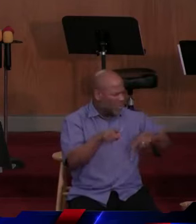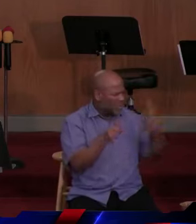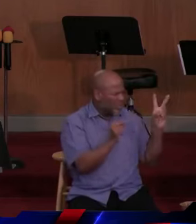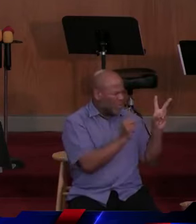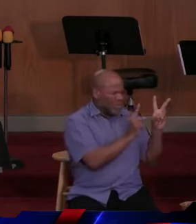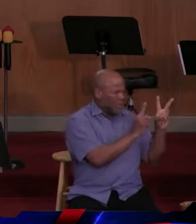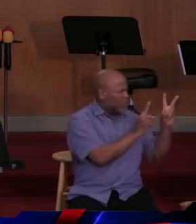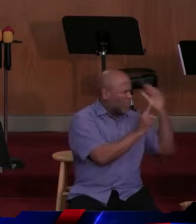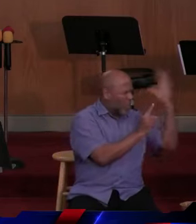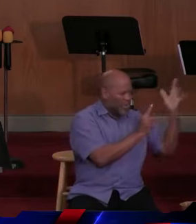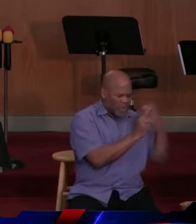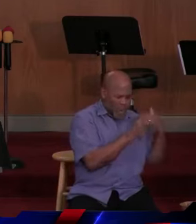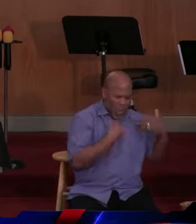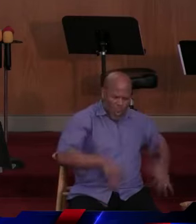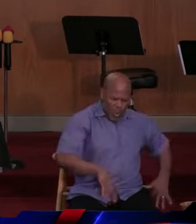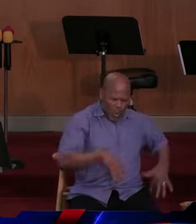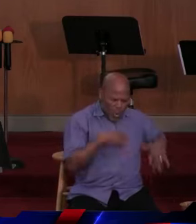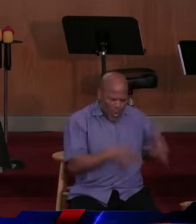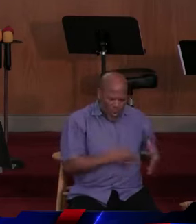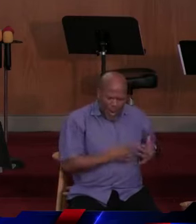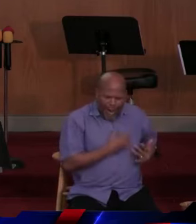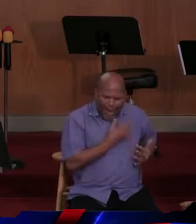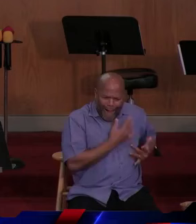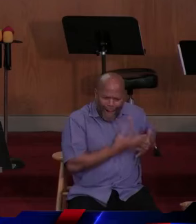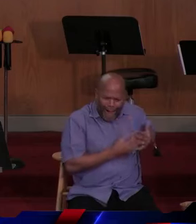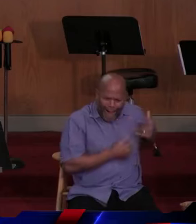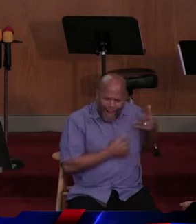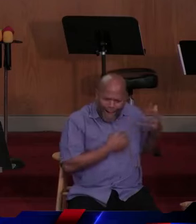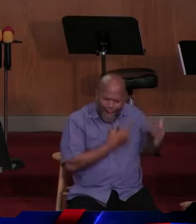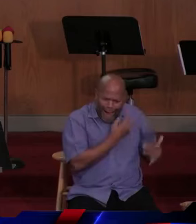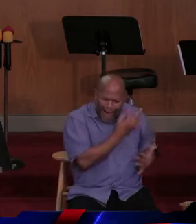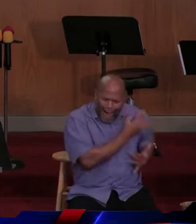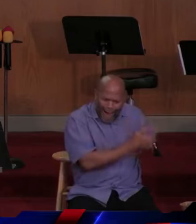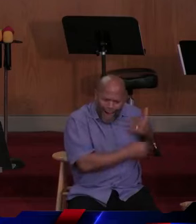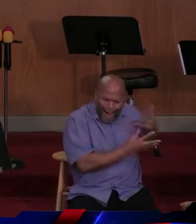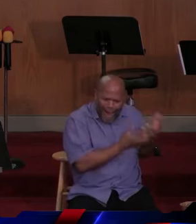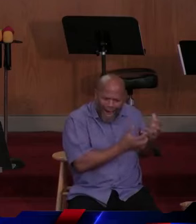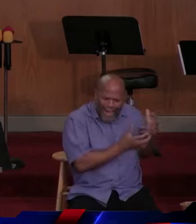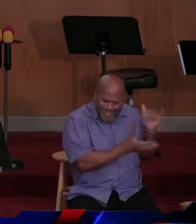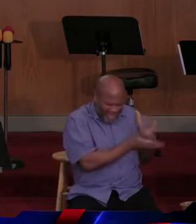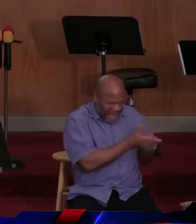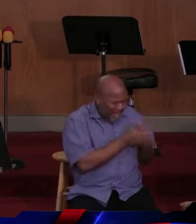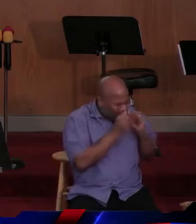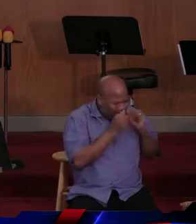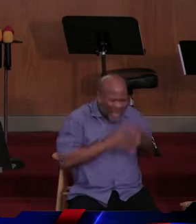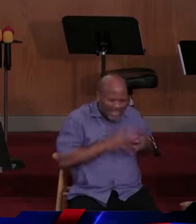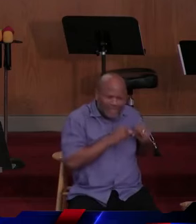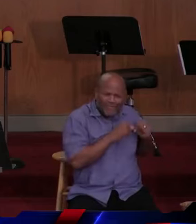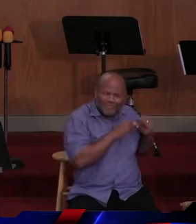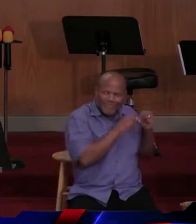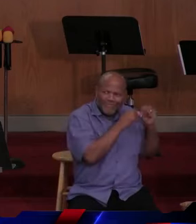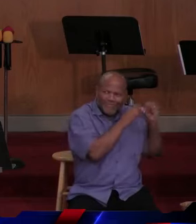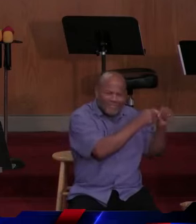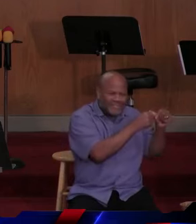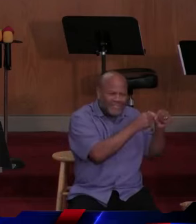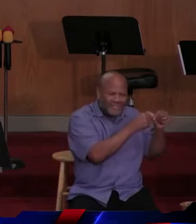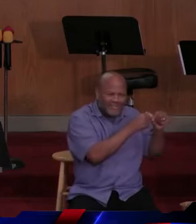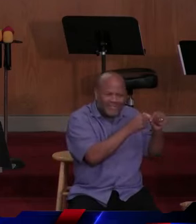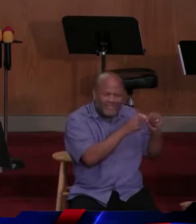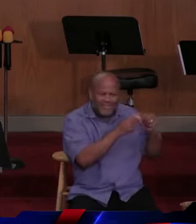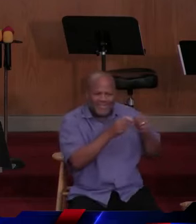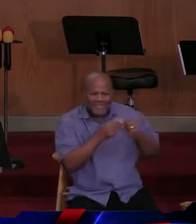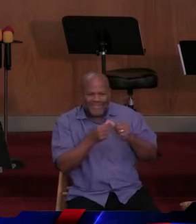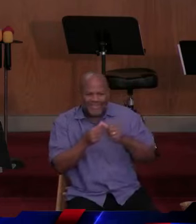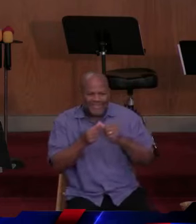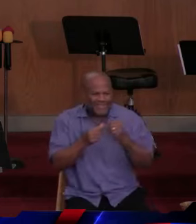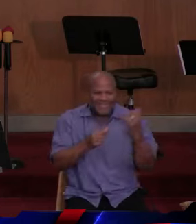were burning within them, and they wanted that blessing to last. Keith Sweat said, make it last